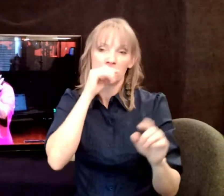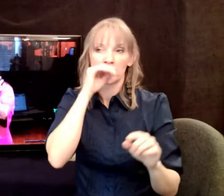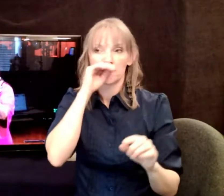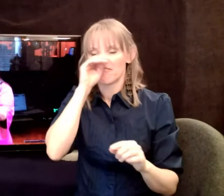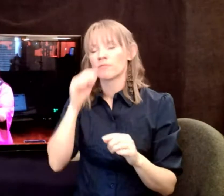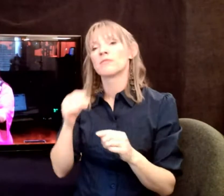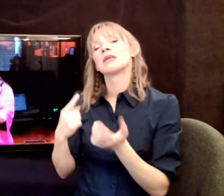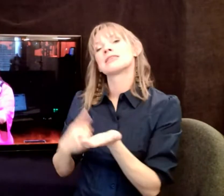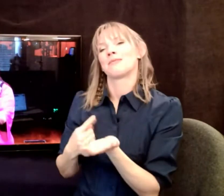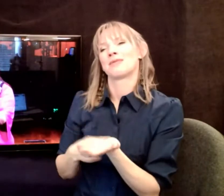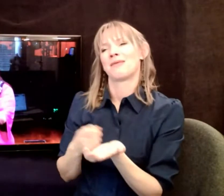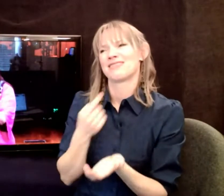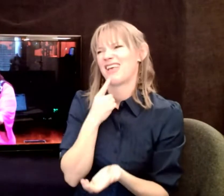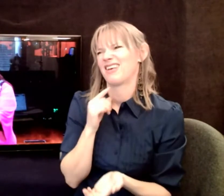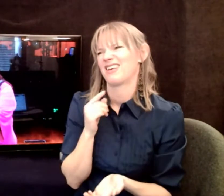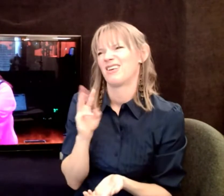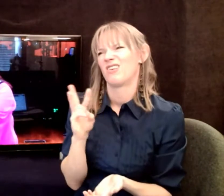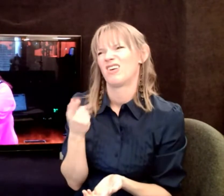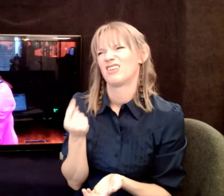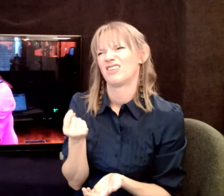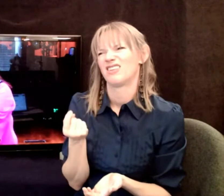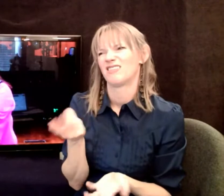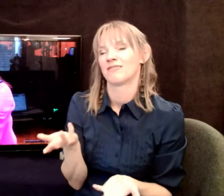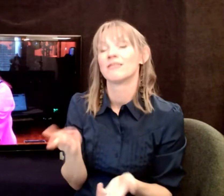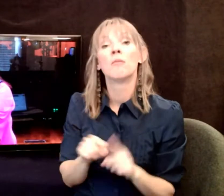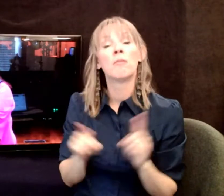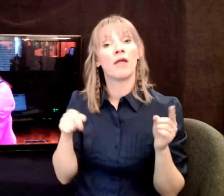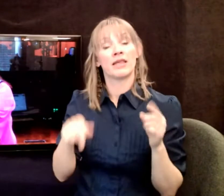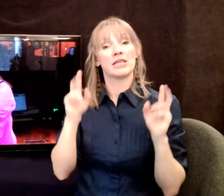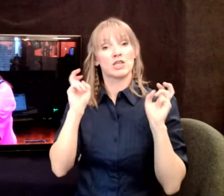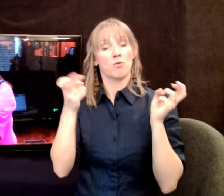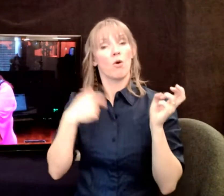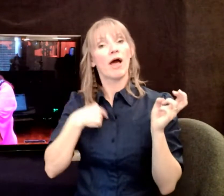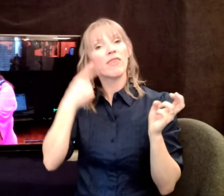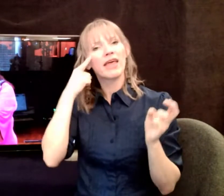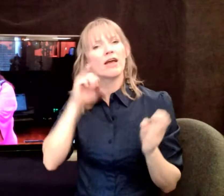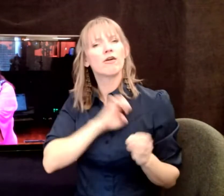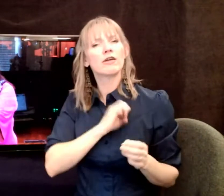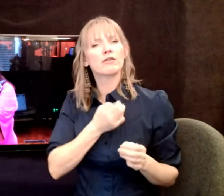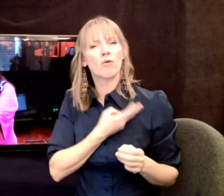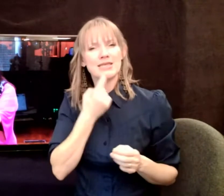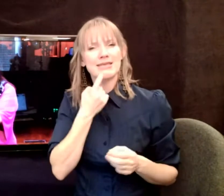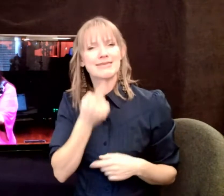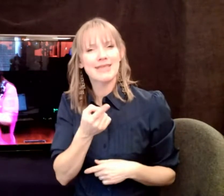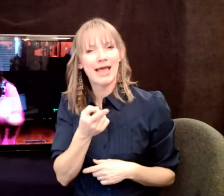sometimes it's like, what? But I think in this quote, he's saying to us, look,